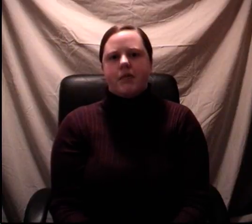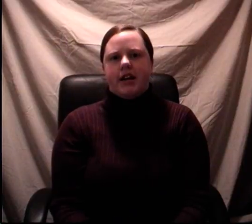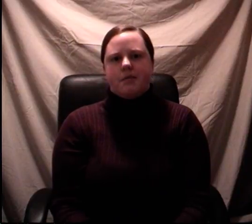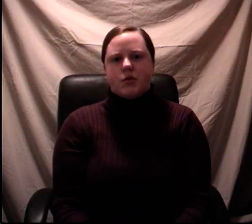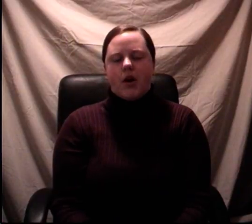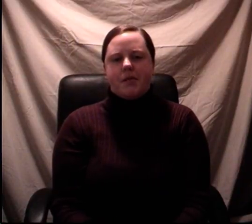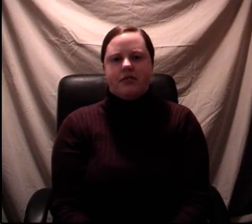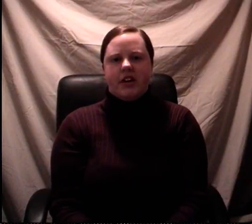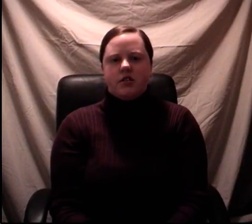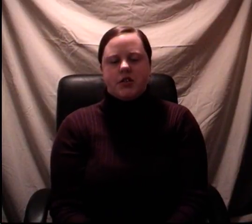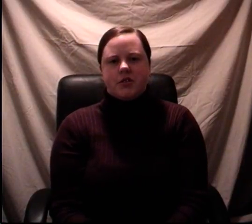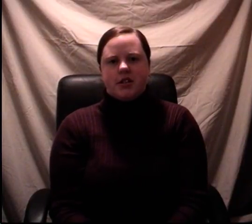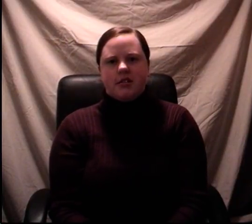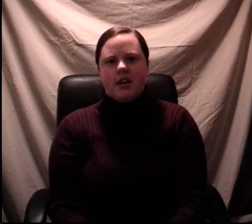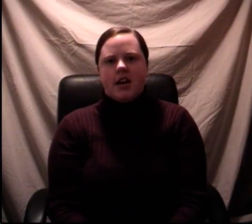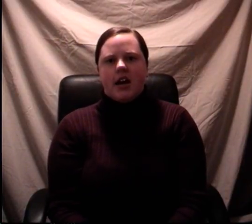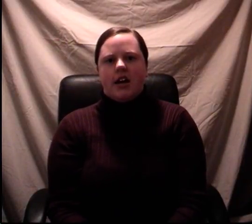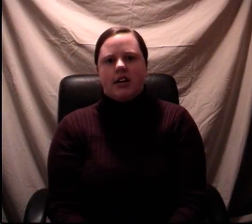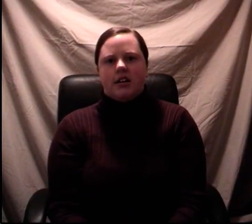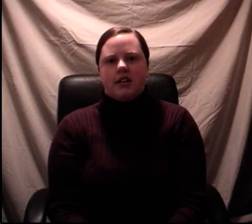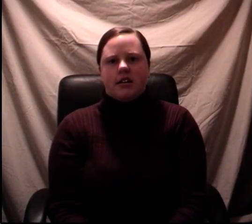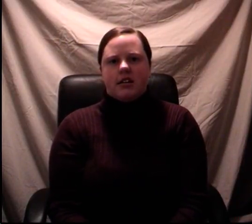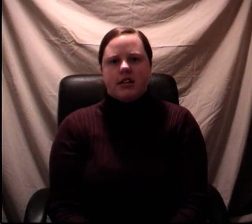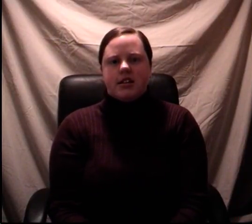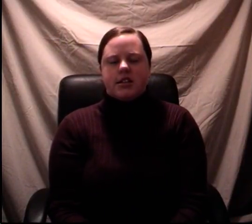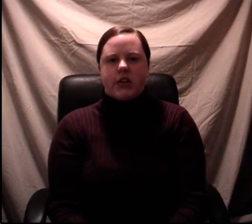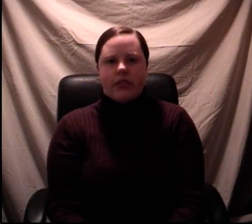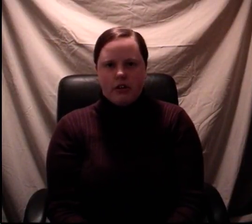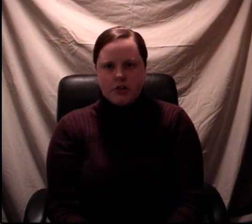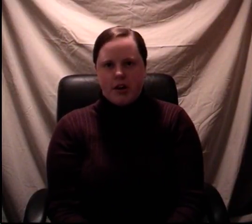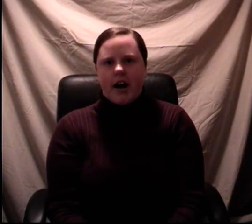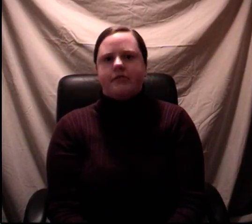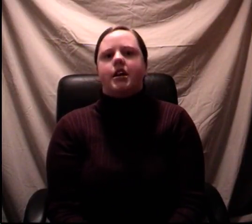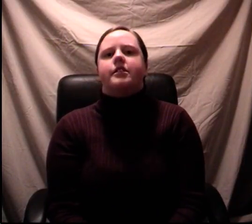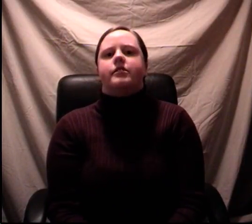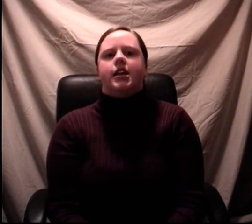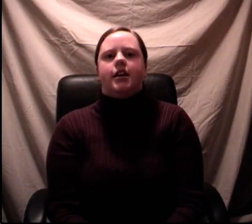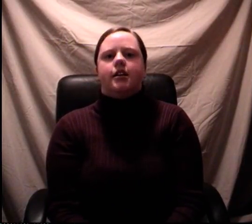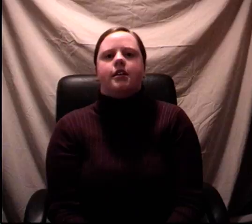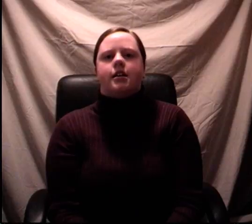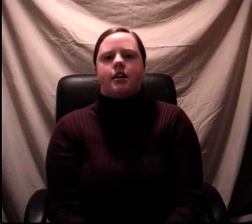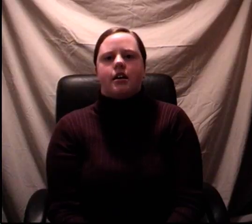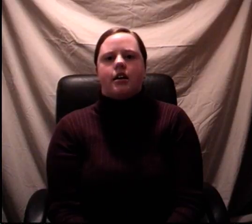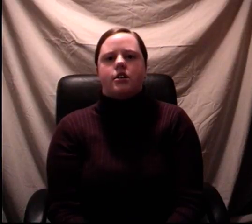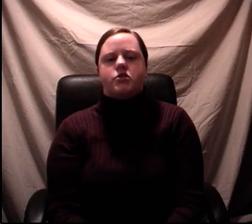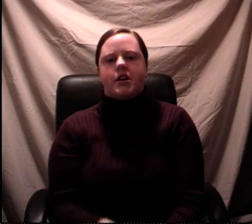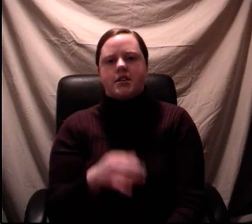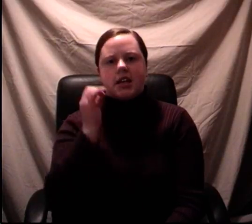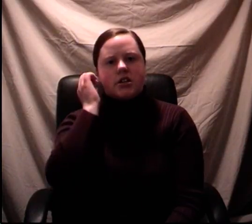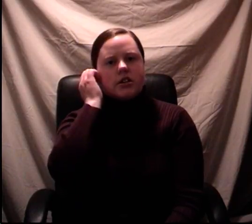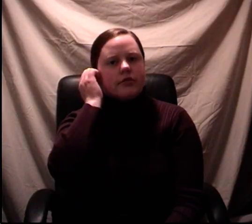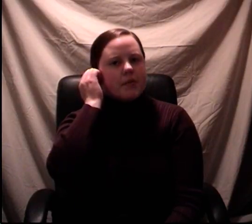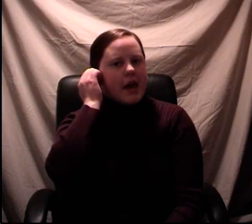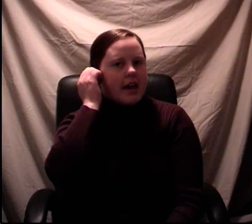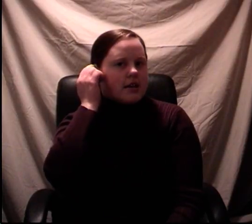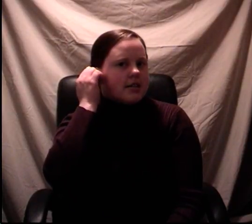Hi, my name's Robin Van Duzen, and this is the third draft of the translation from ASL